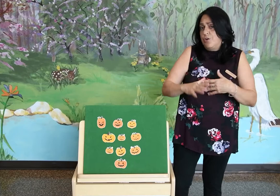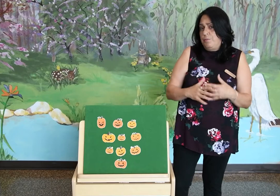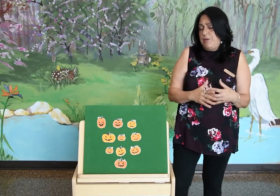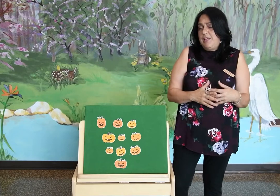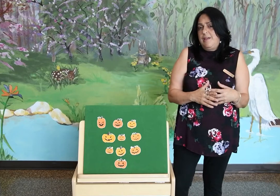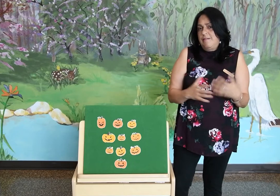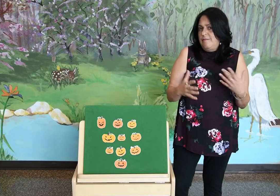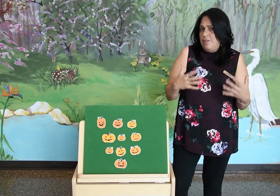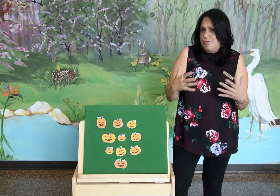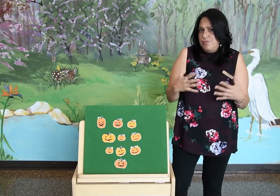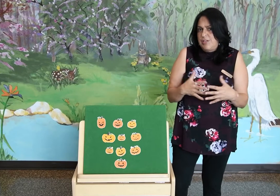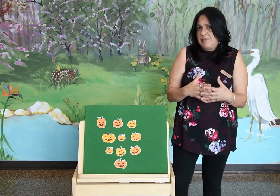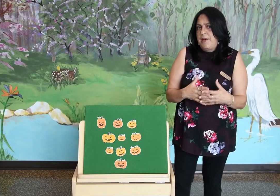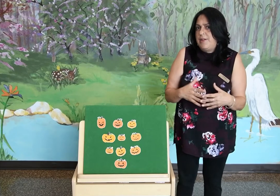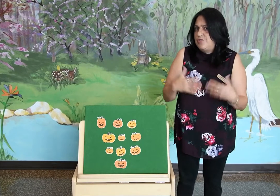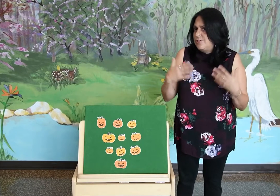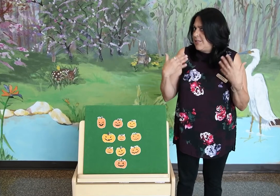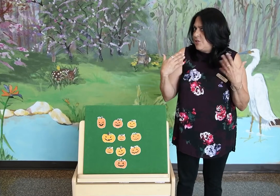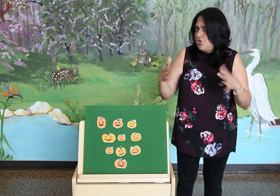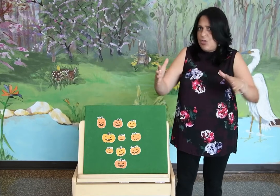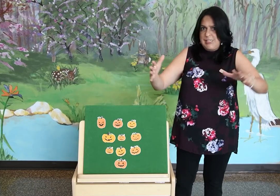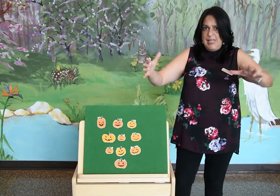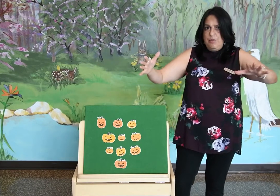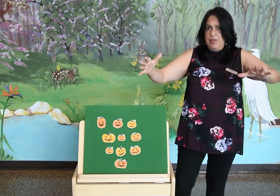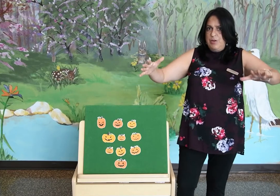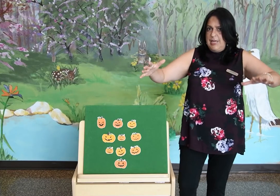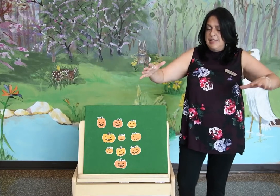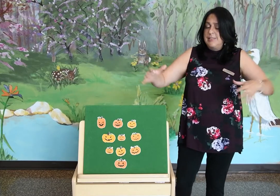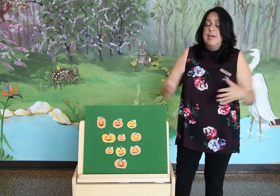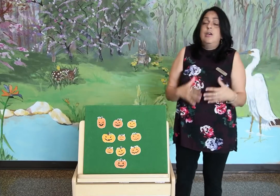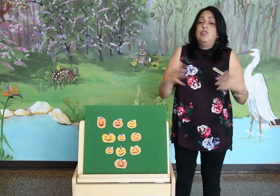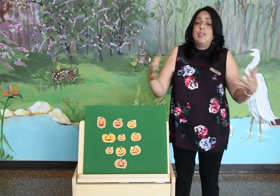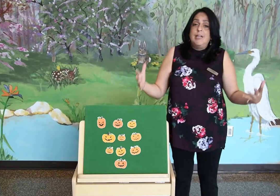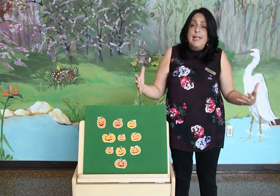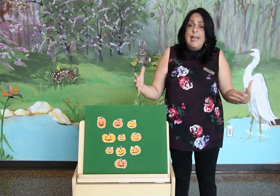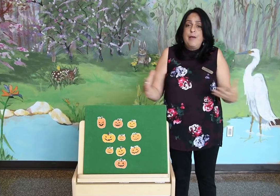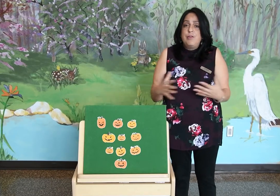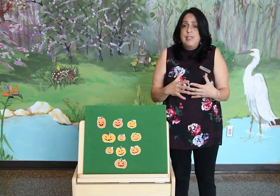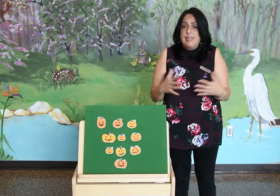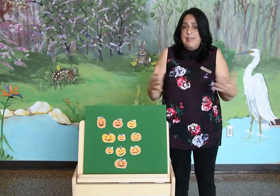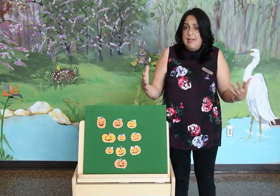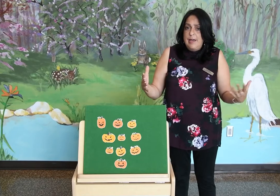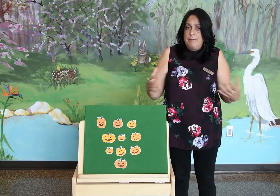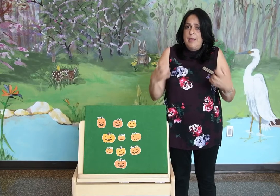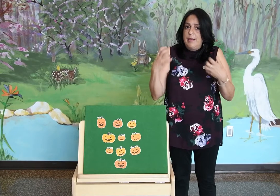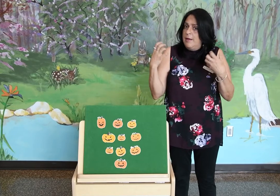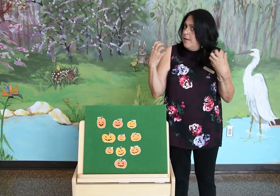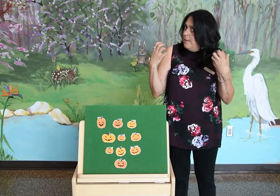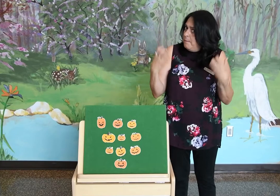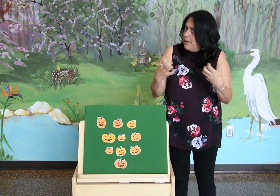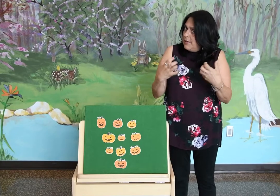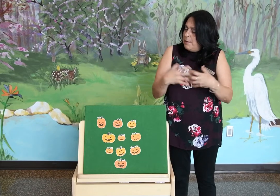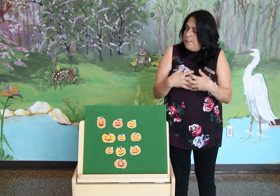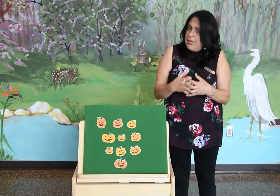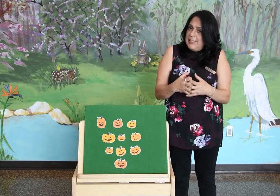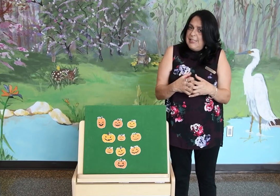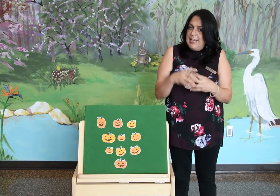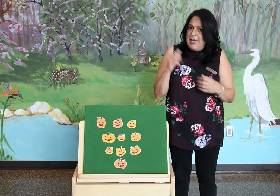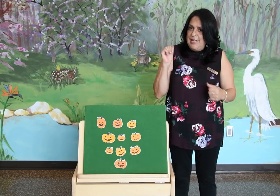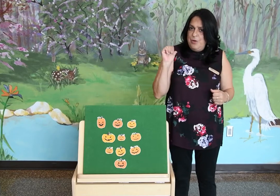be, you know, stressed about it. Just enjoy singing with your kids. Share that language and that time. Build that bond and you will